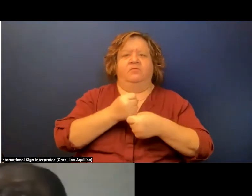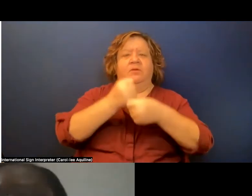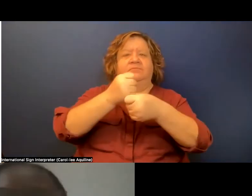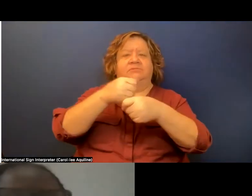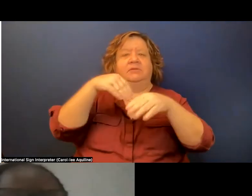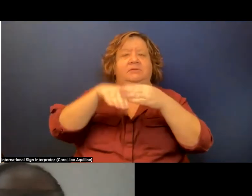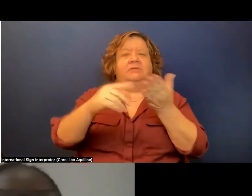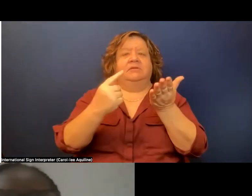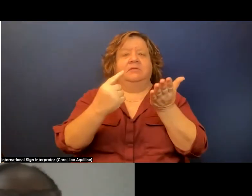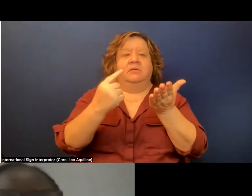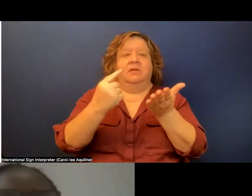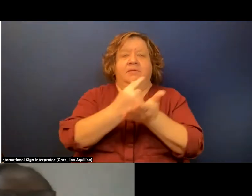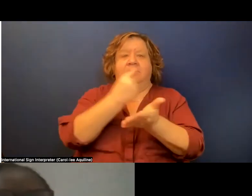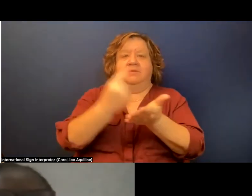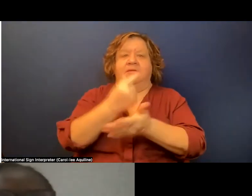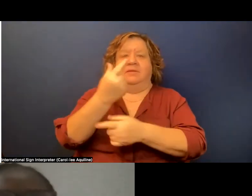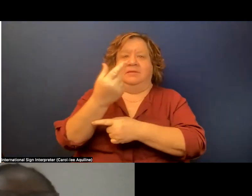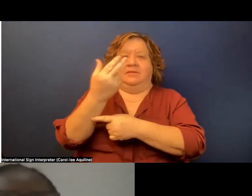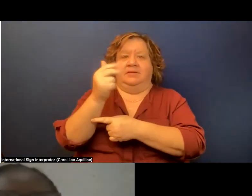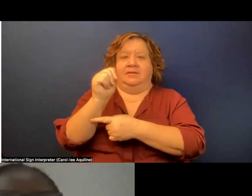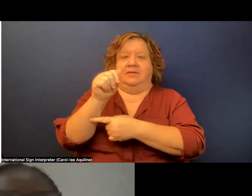development policy,